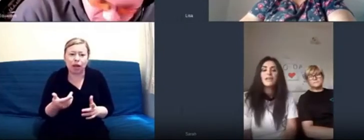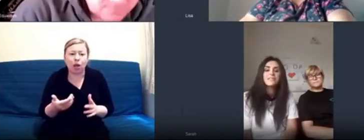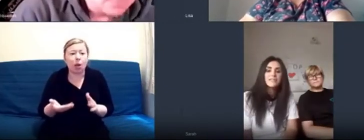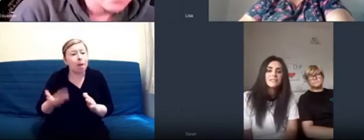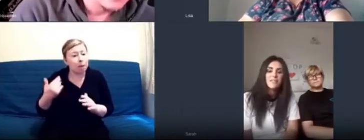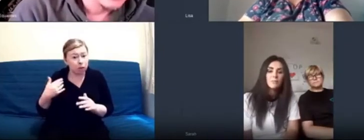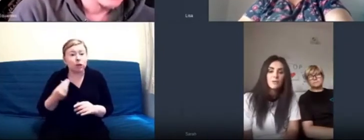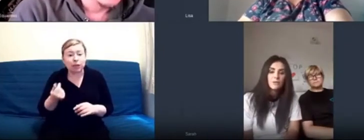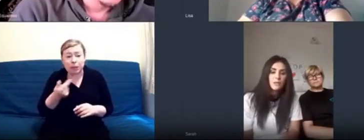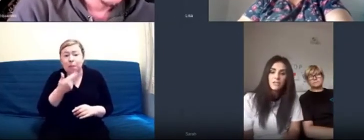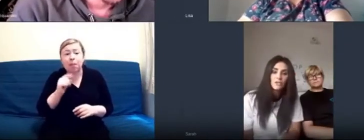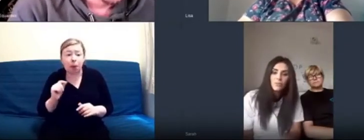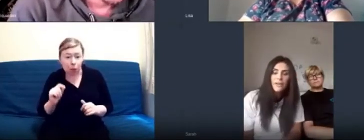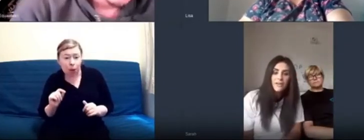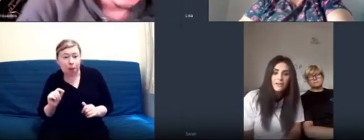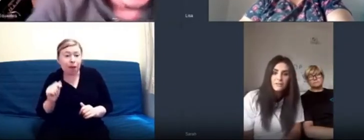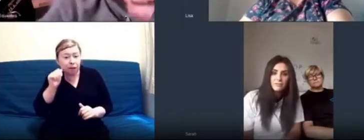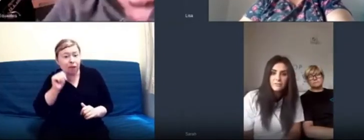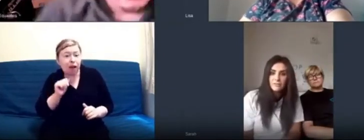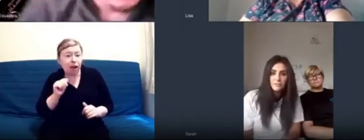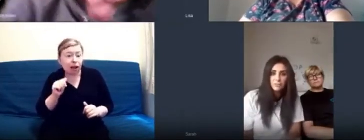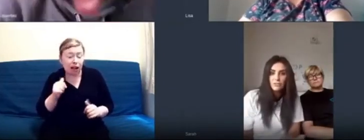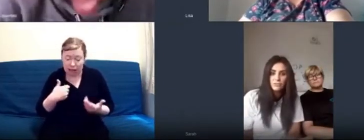not been shy and saying to them,